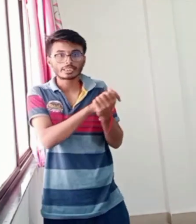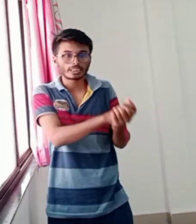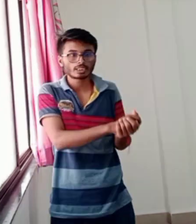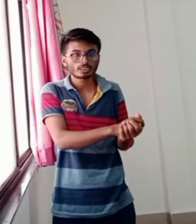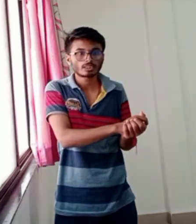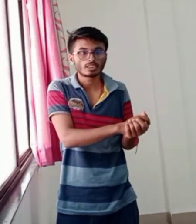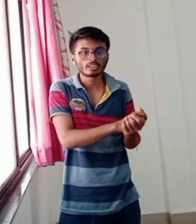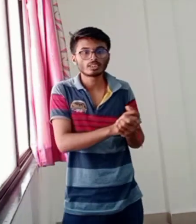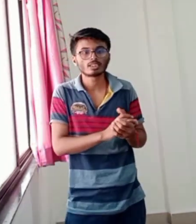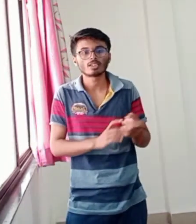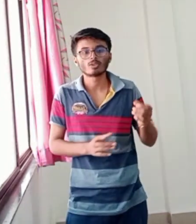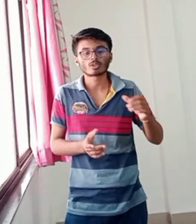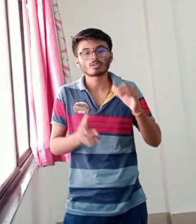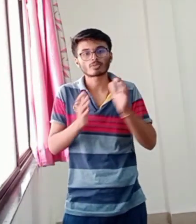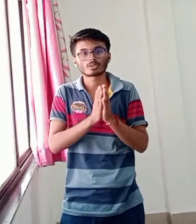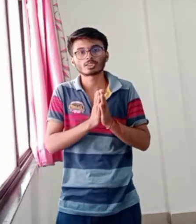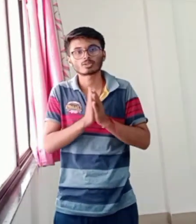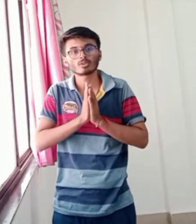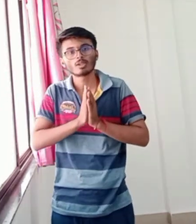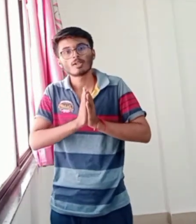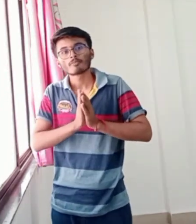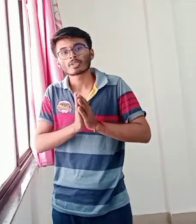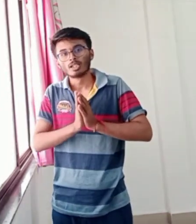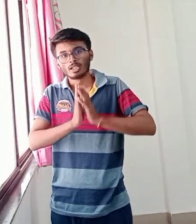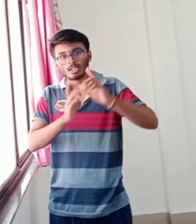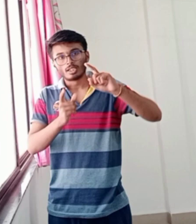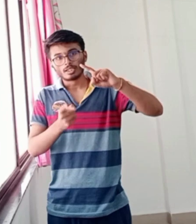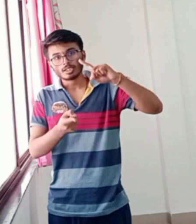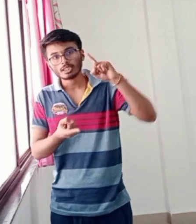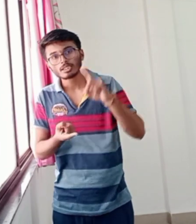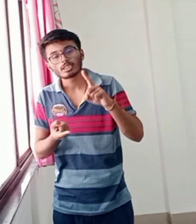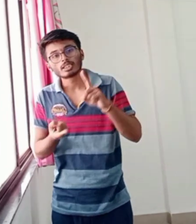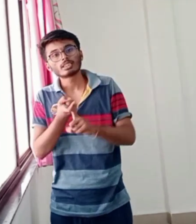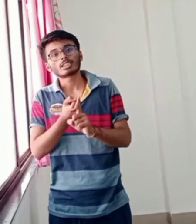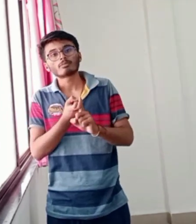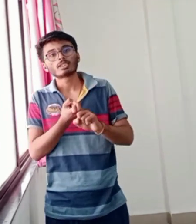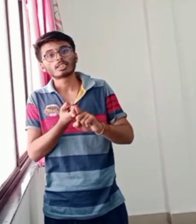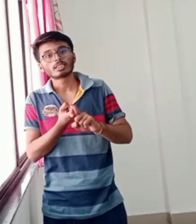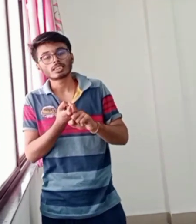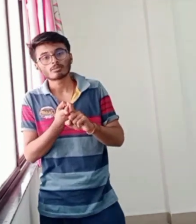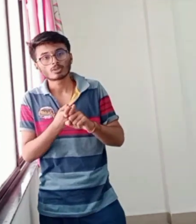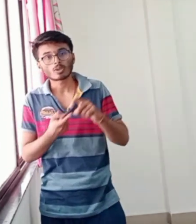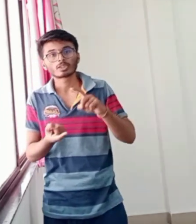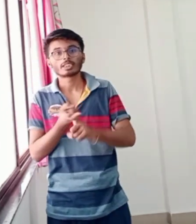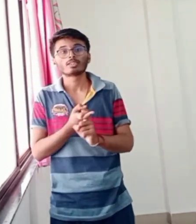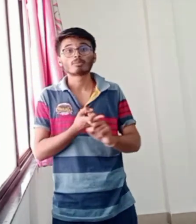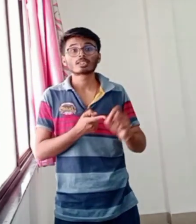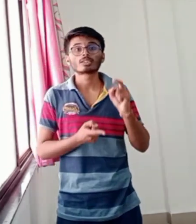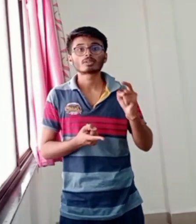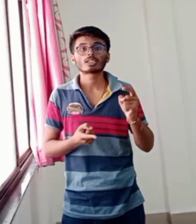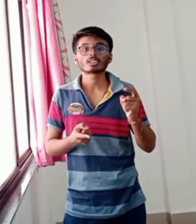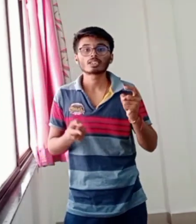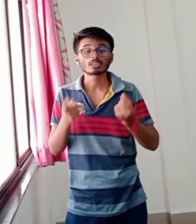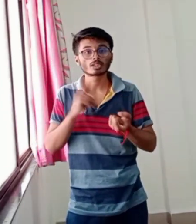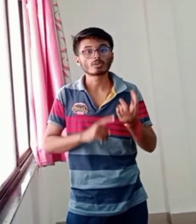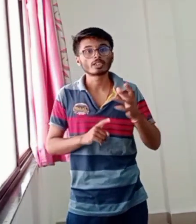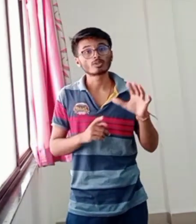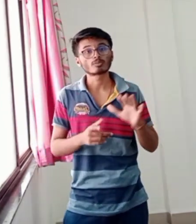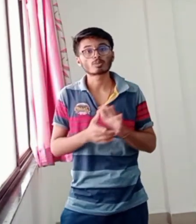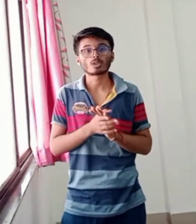changes in overall process. So in enzyme, the enzyme will not change, but the substrate is converted into product. So